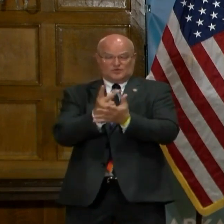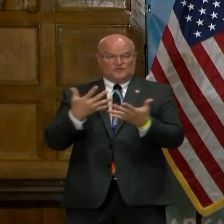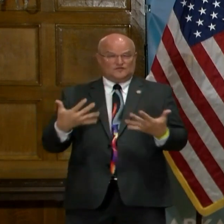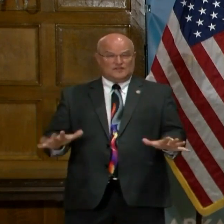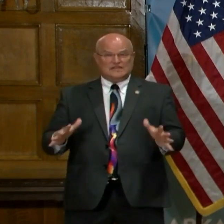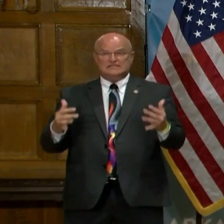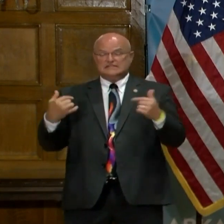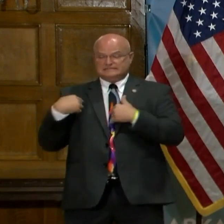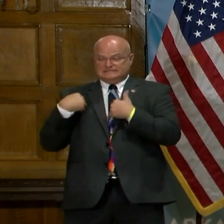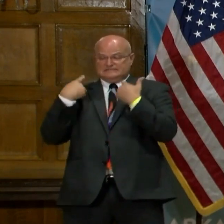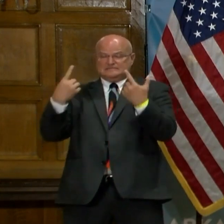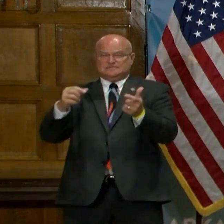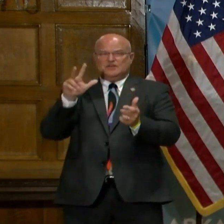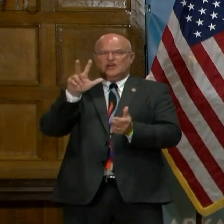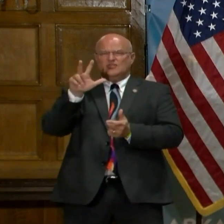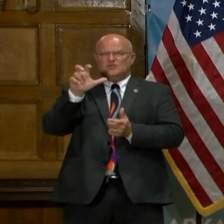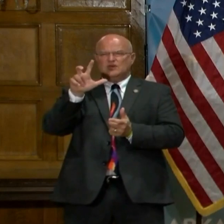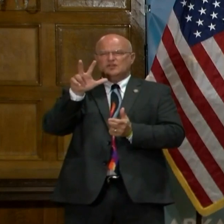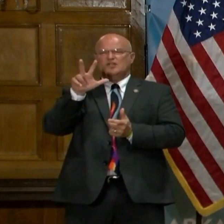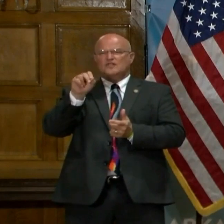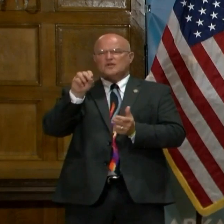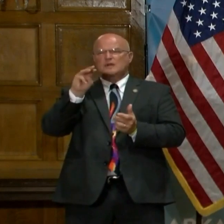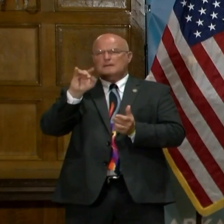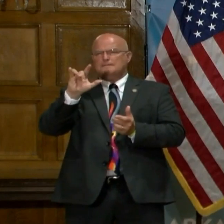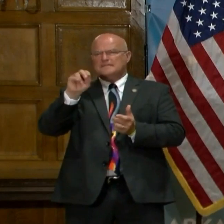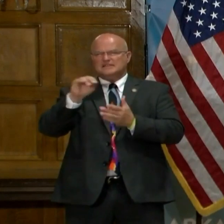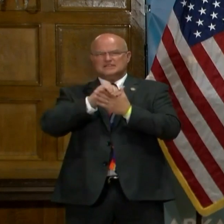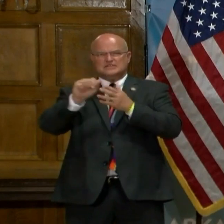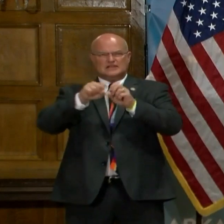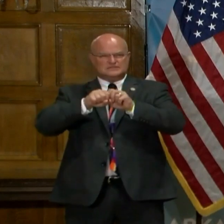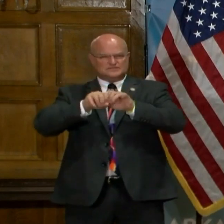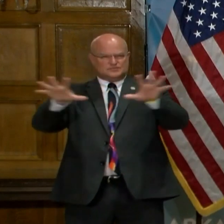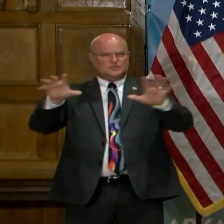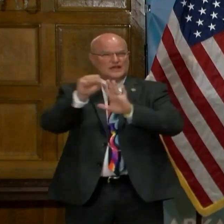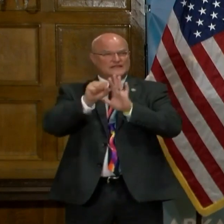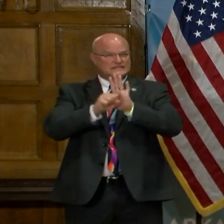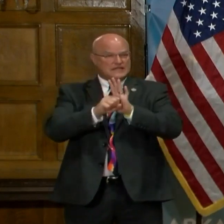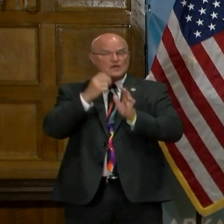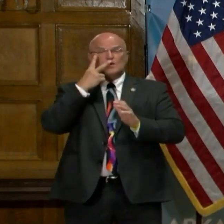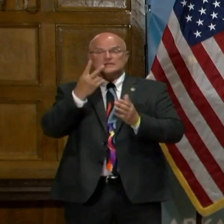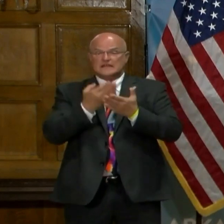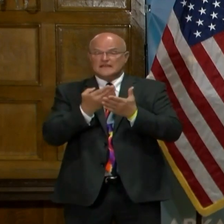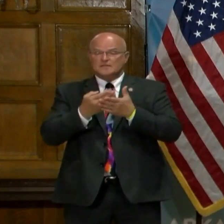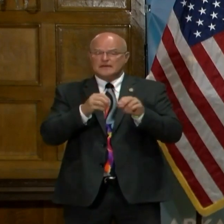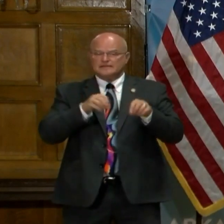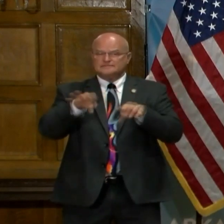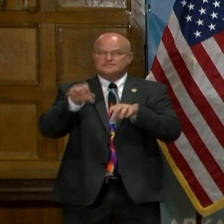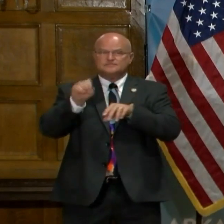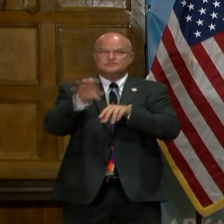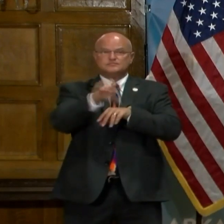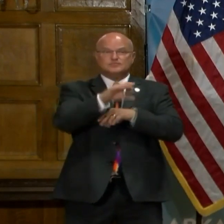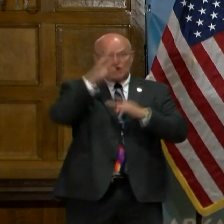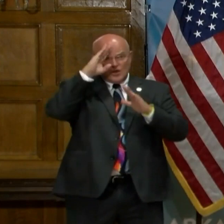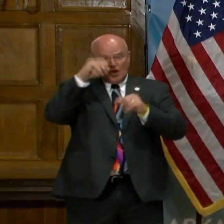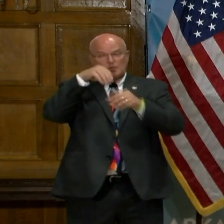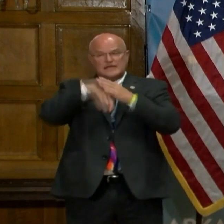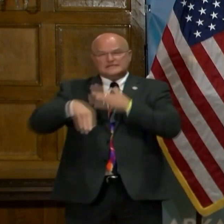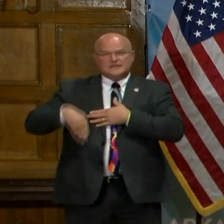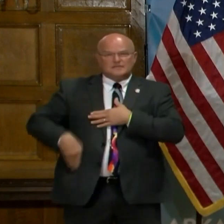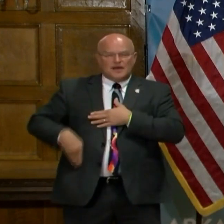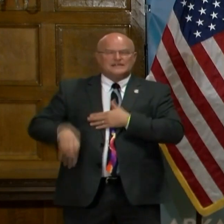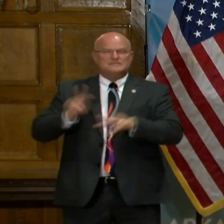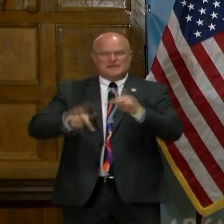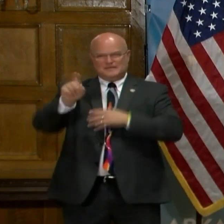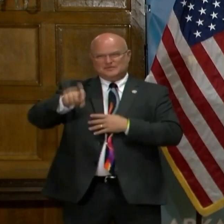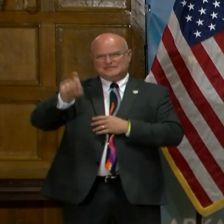and to date we've dispersed about $330 million as a state. So we are seeing those funds move, and hopefully that's getting into the pockets of